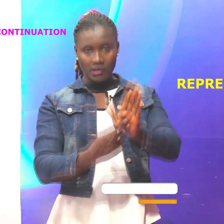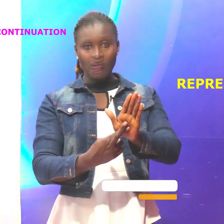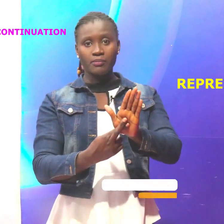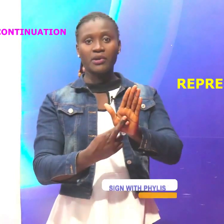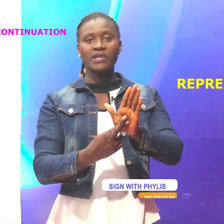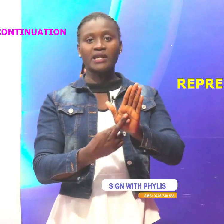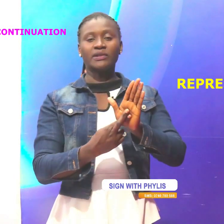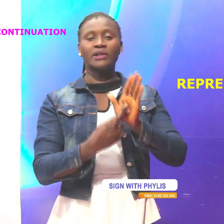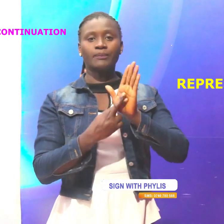Represent.